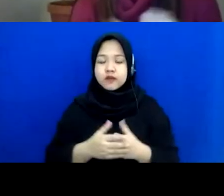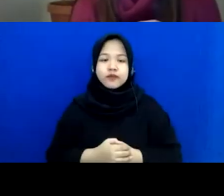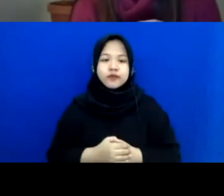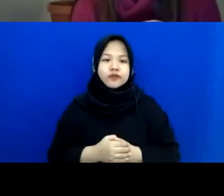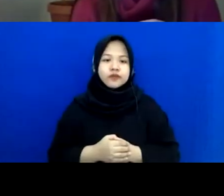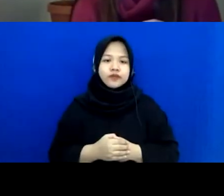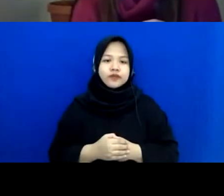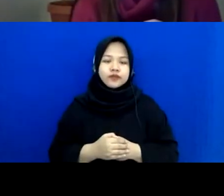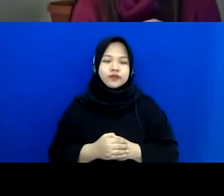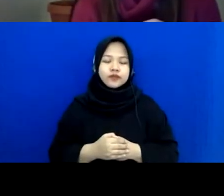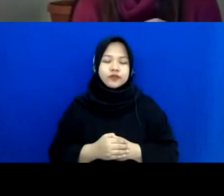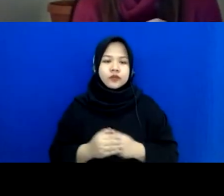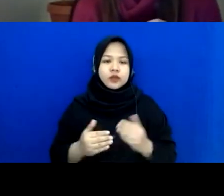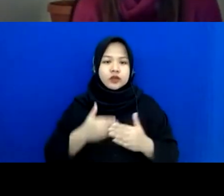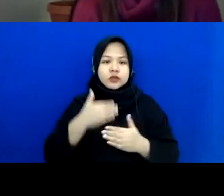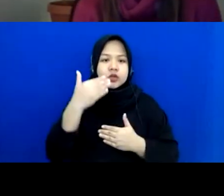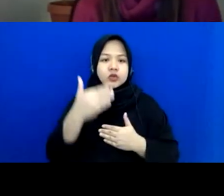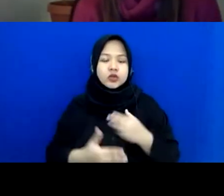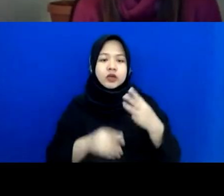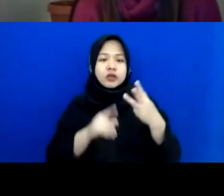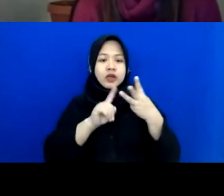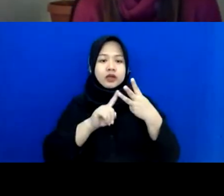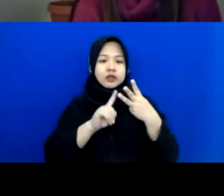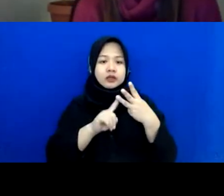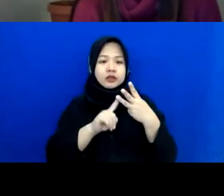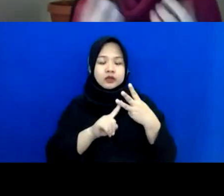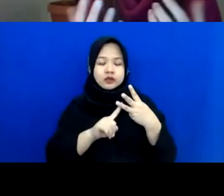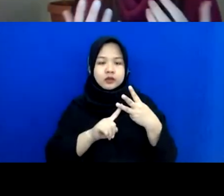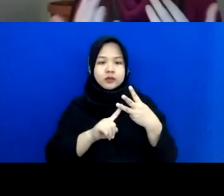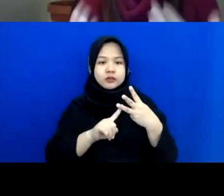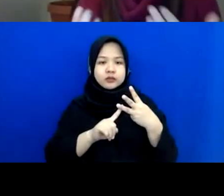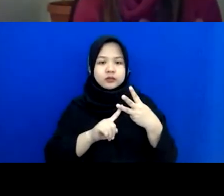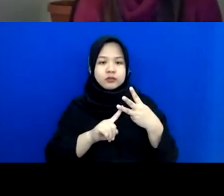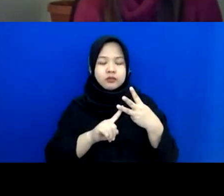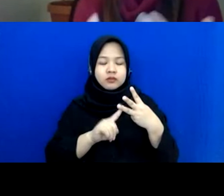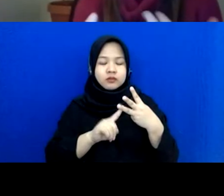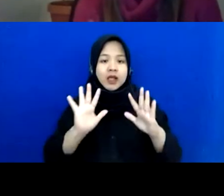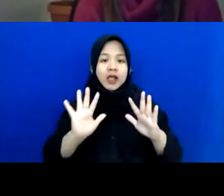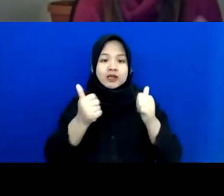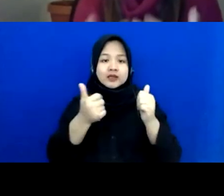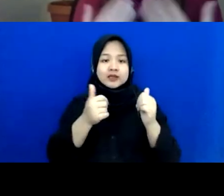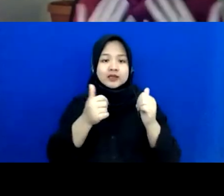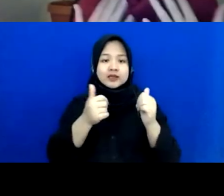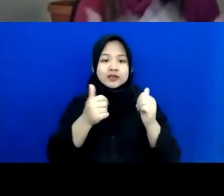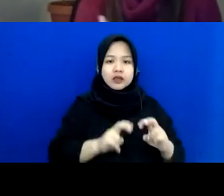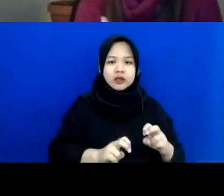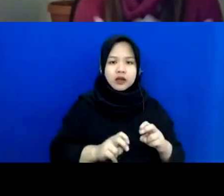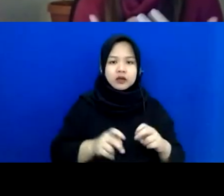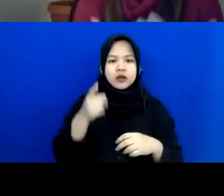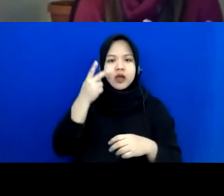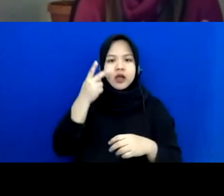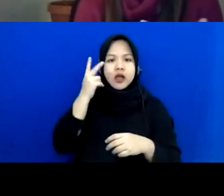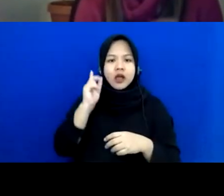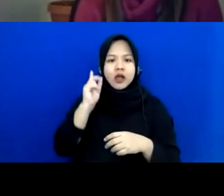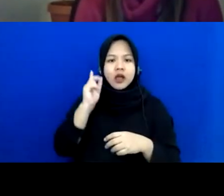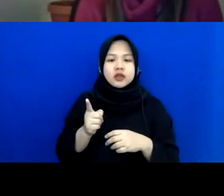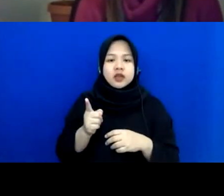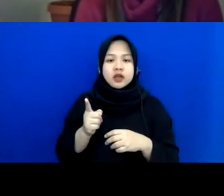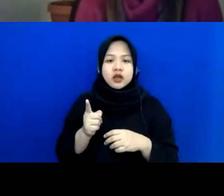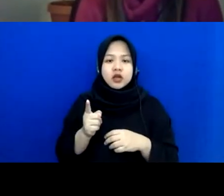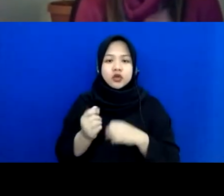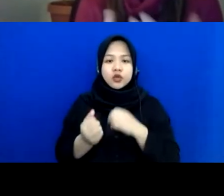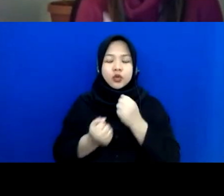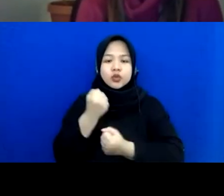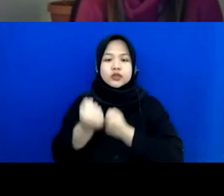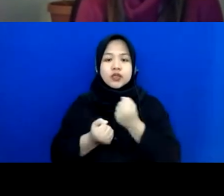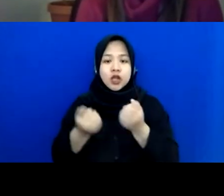key takeaway from the study overall is this very interesting trend that most of social enterprises are